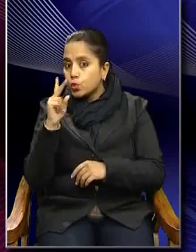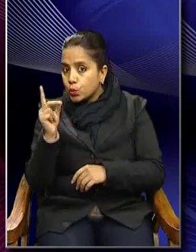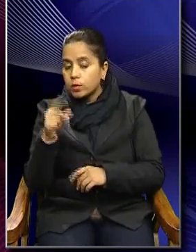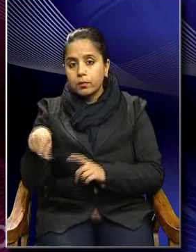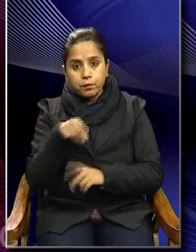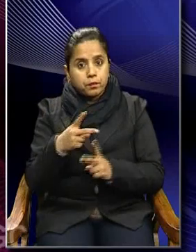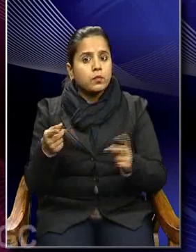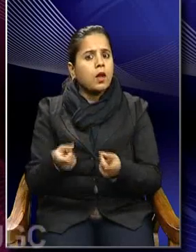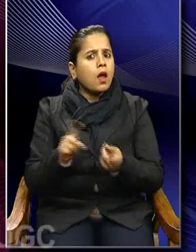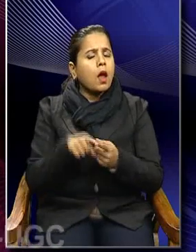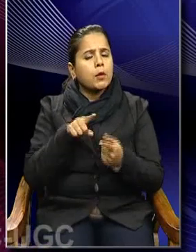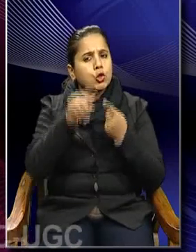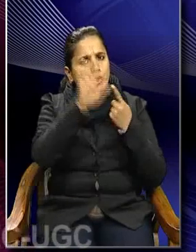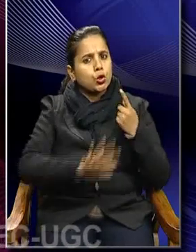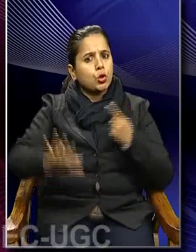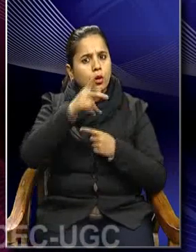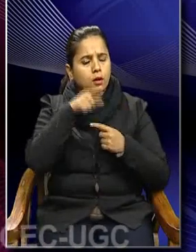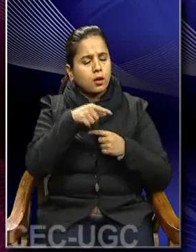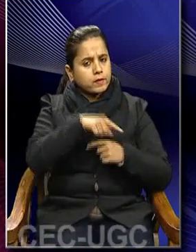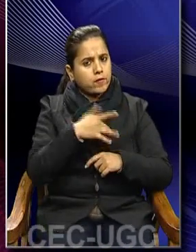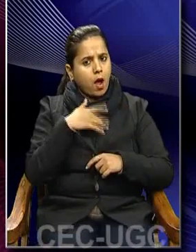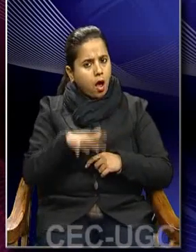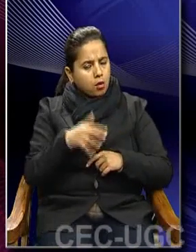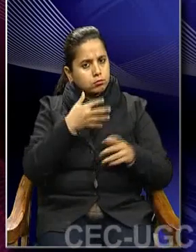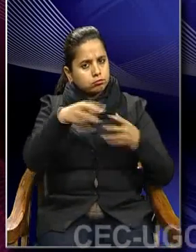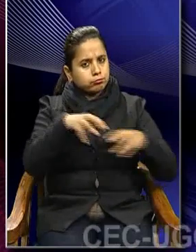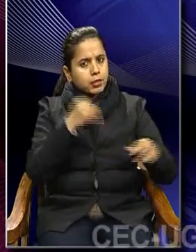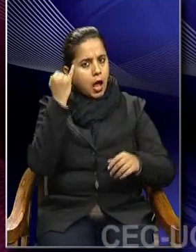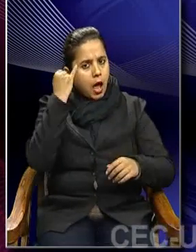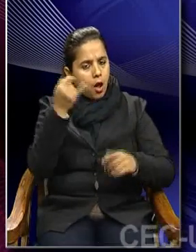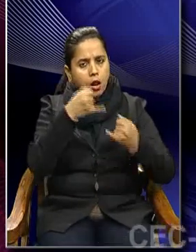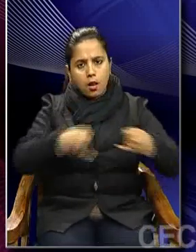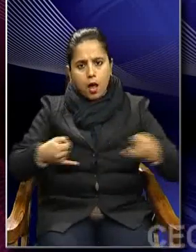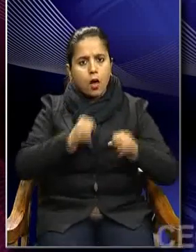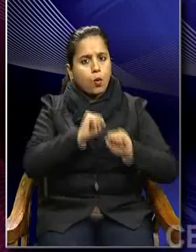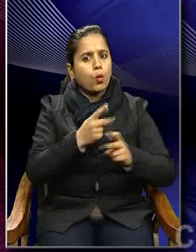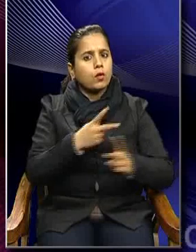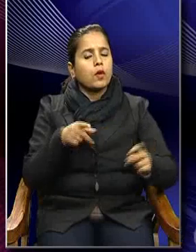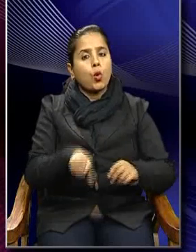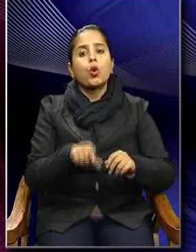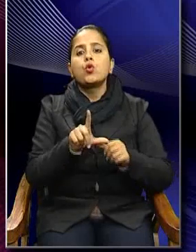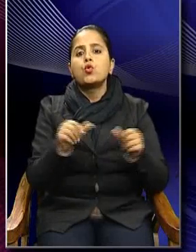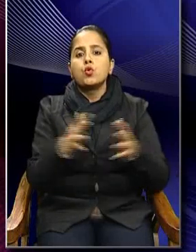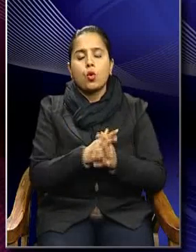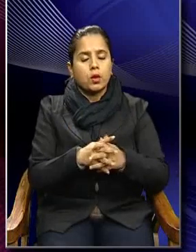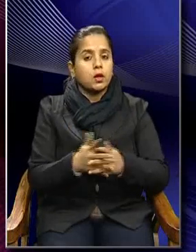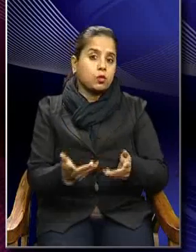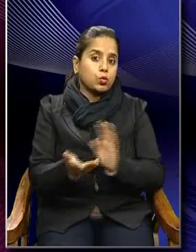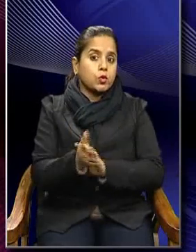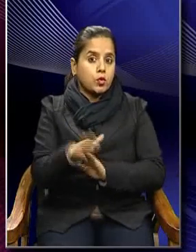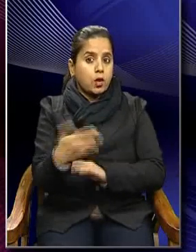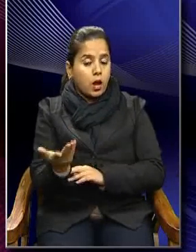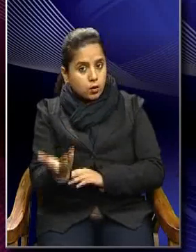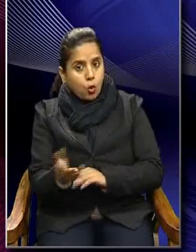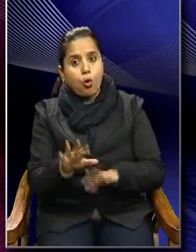therefore finds itself divided along ideological line into the regimes of right or